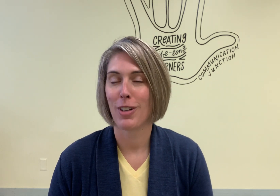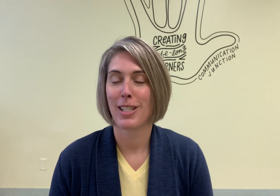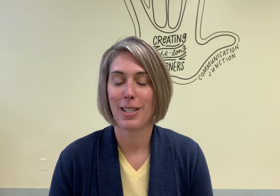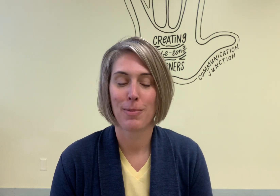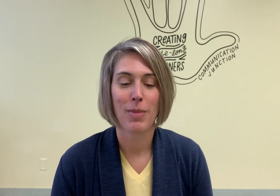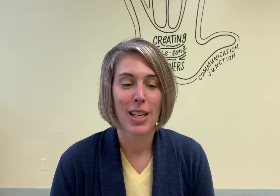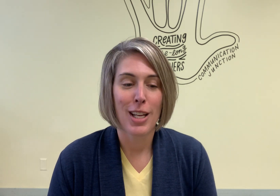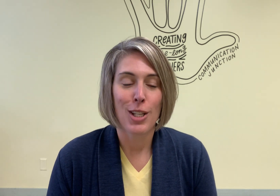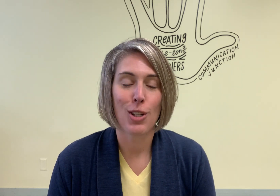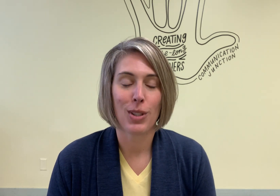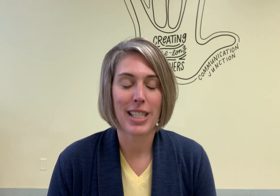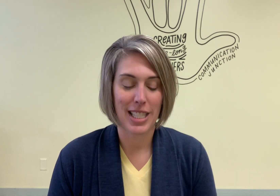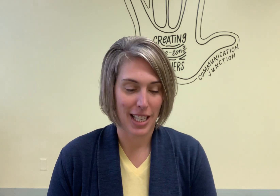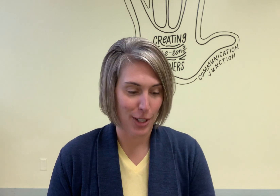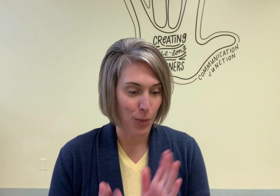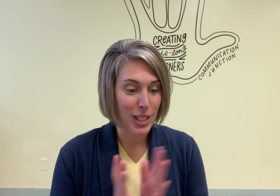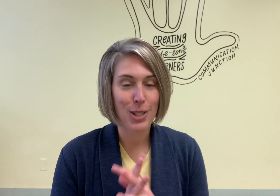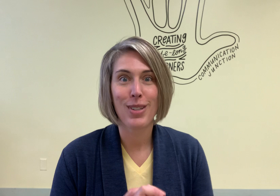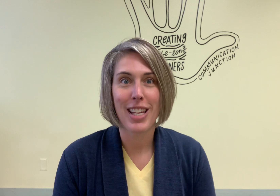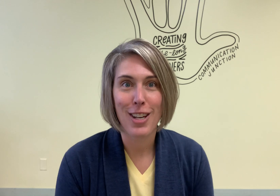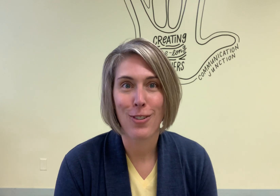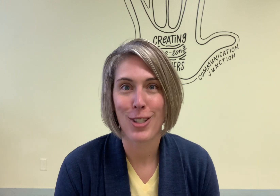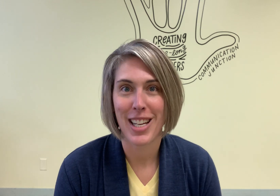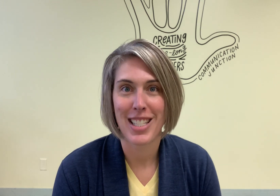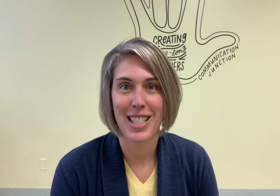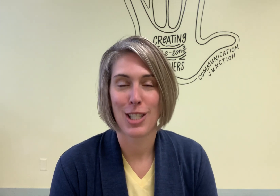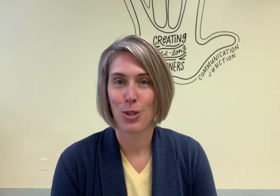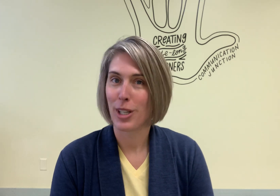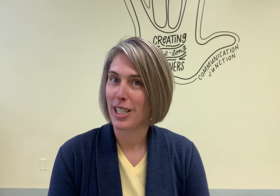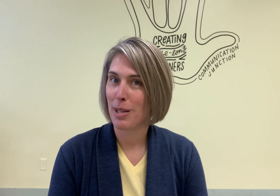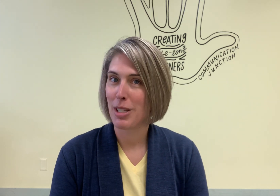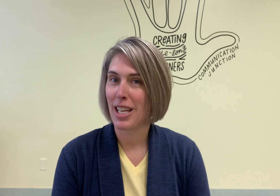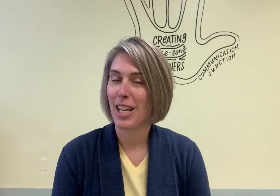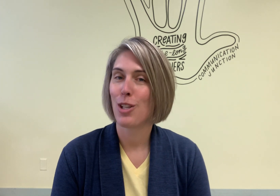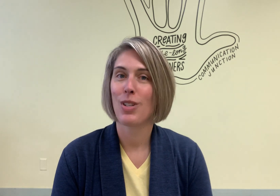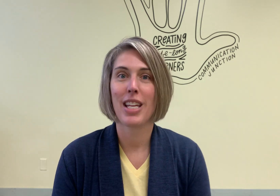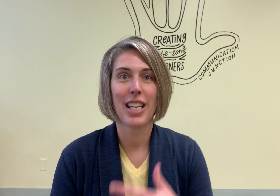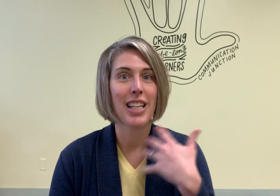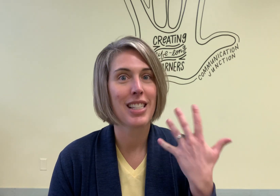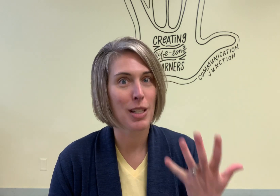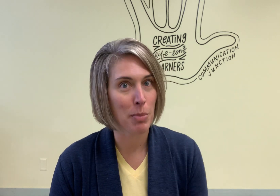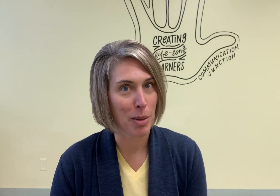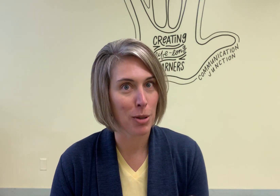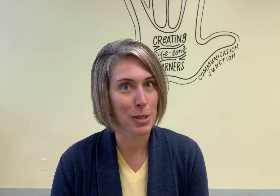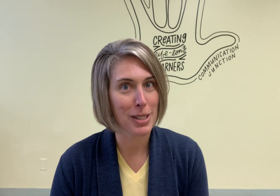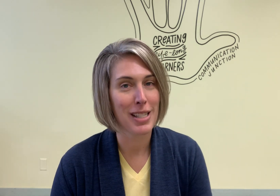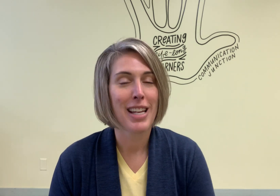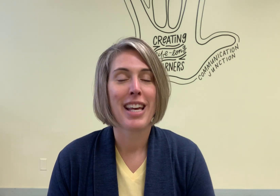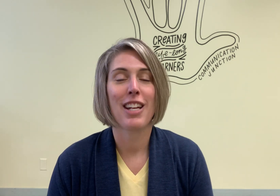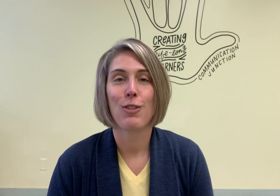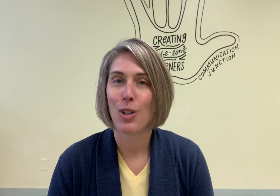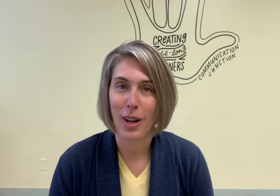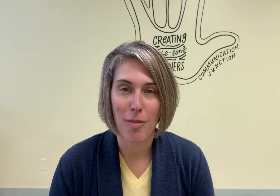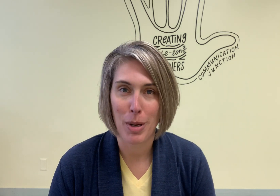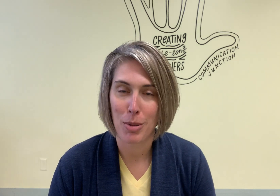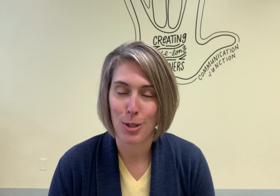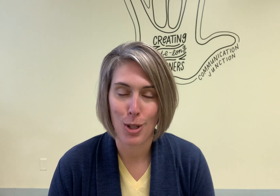faces. So let's see here. What do you need for Sign and Sing Storytime today? You need some bubbles. And if you don't have bubbles, no